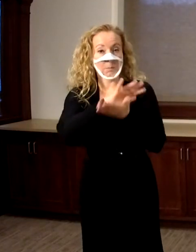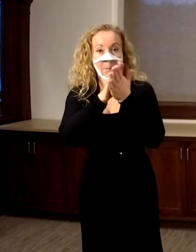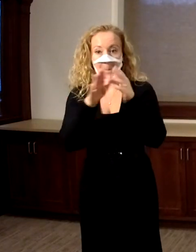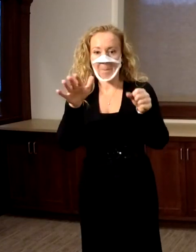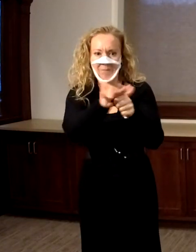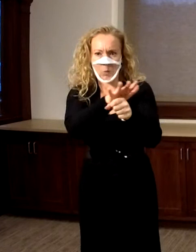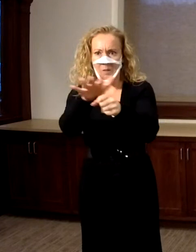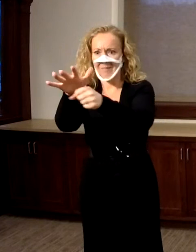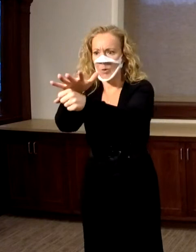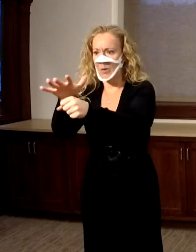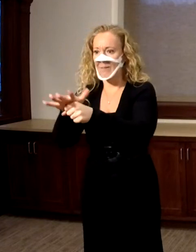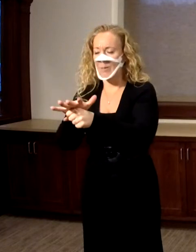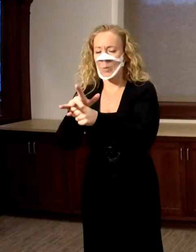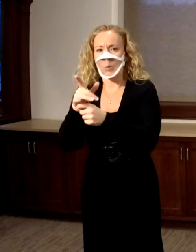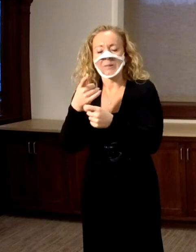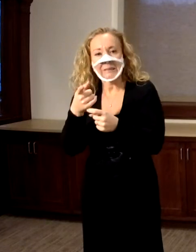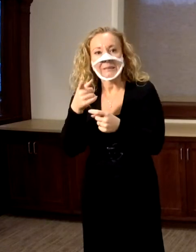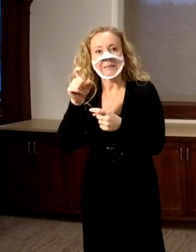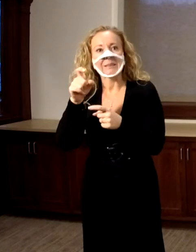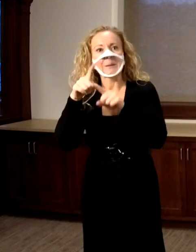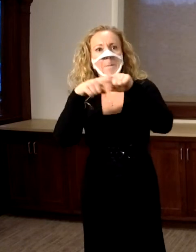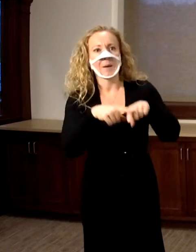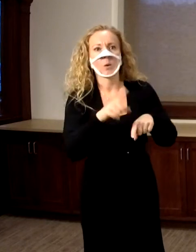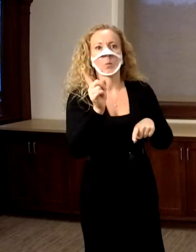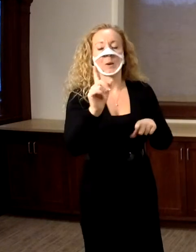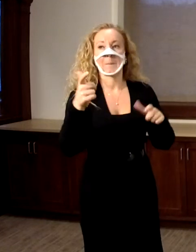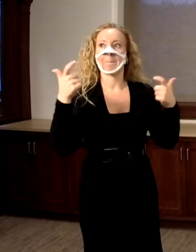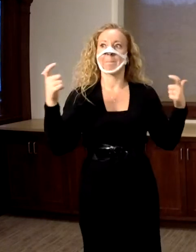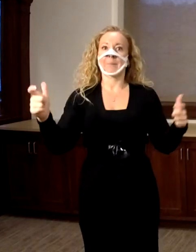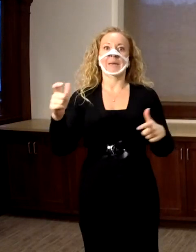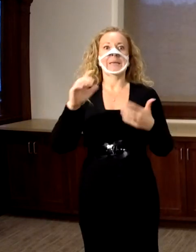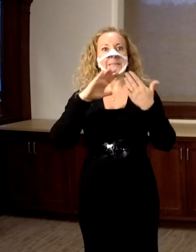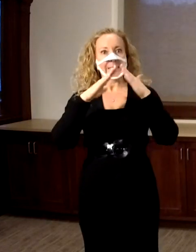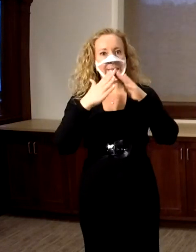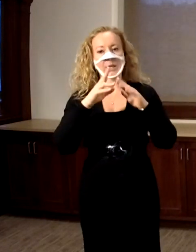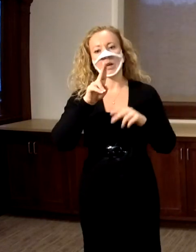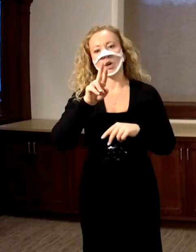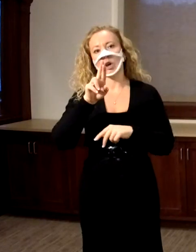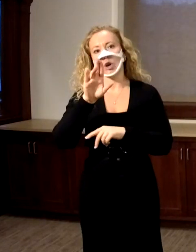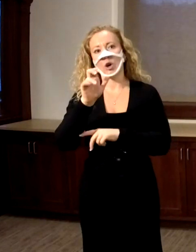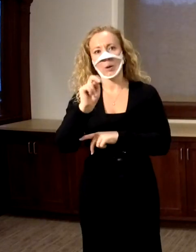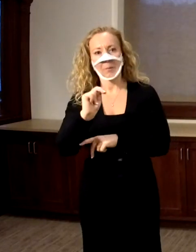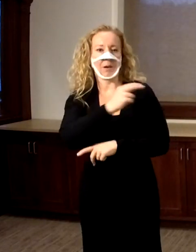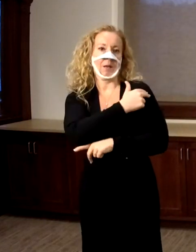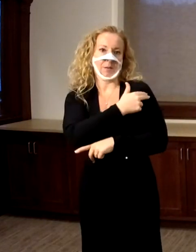capacity, they will need to rely on the larger urban centers we have here in Allegheny County.